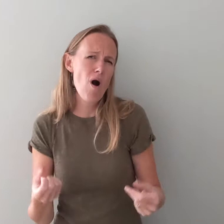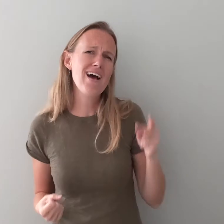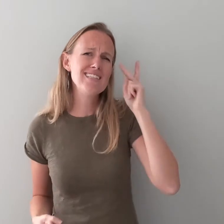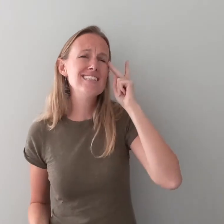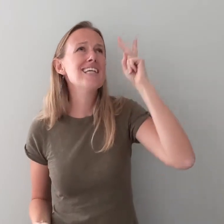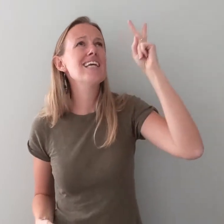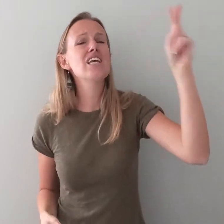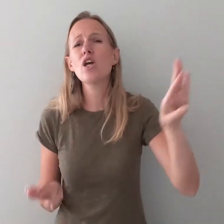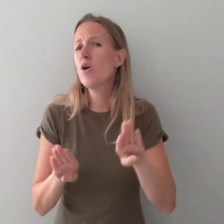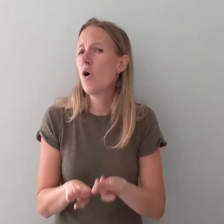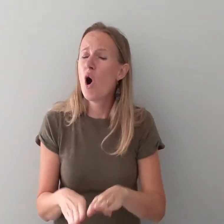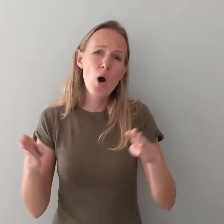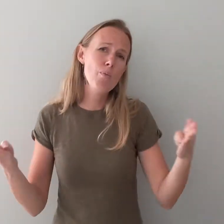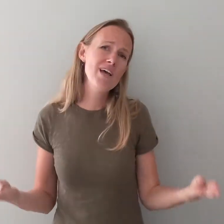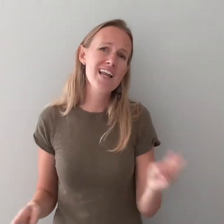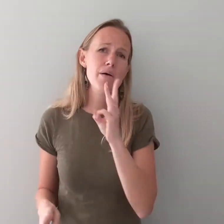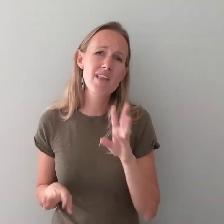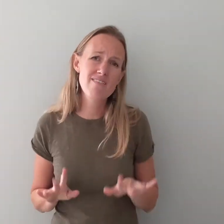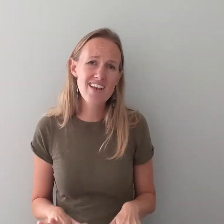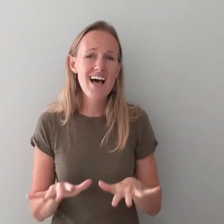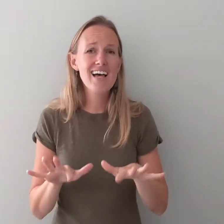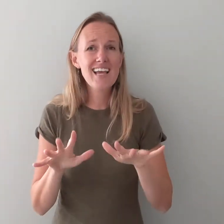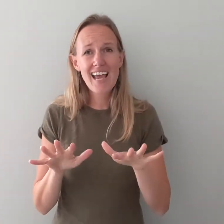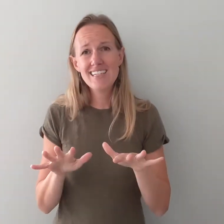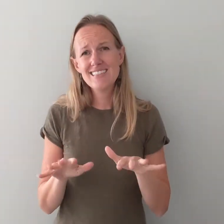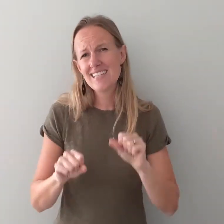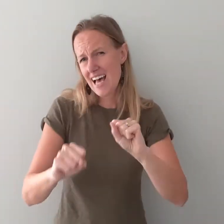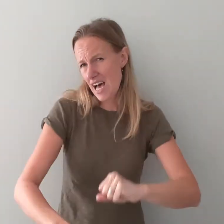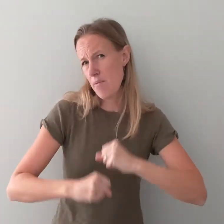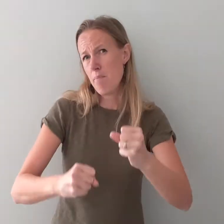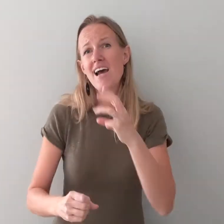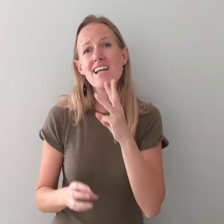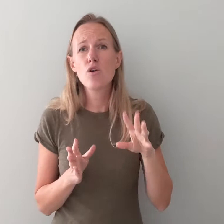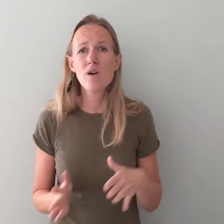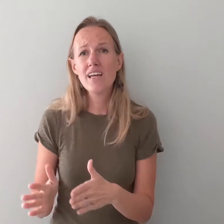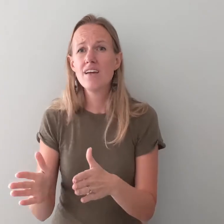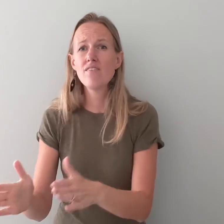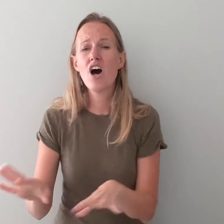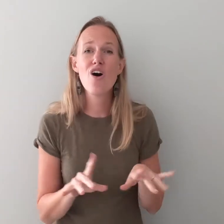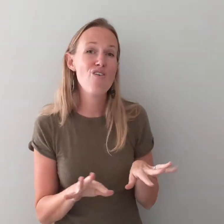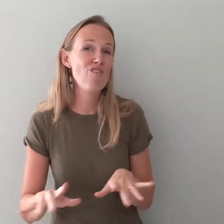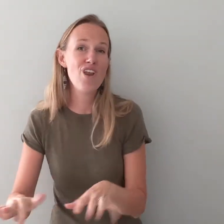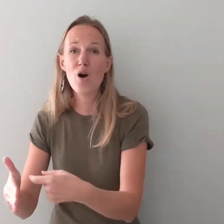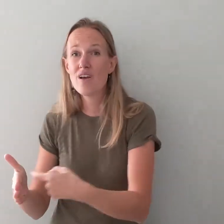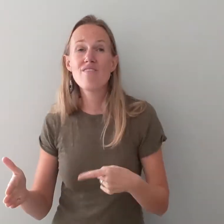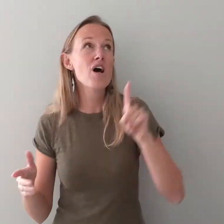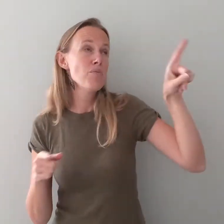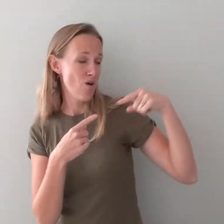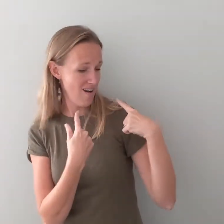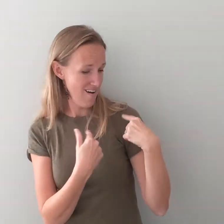wanna see you. Open up the floodgates, a mighty river flowing from your